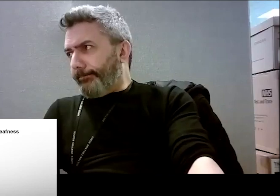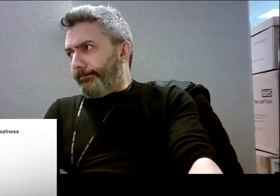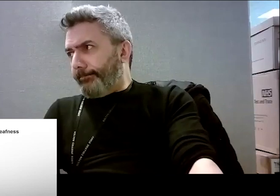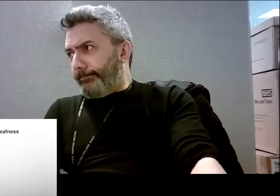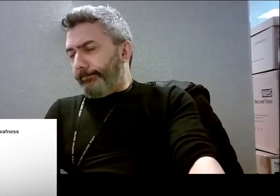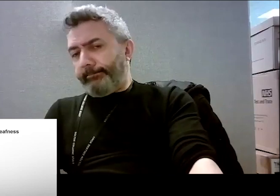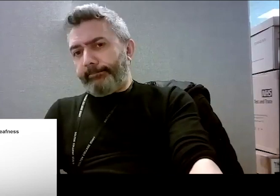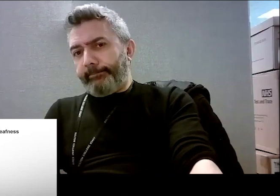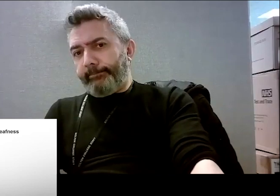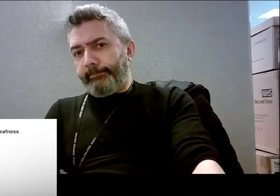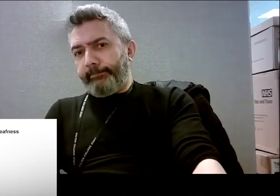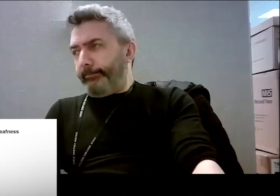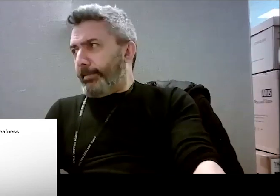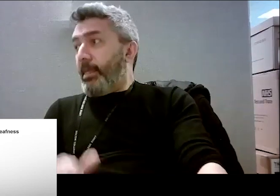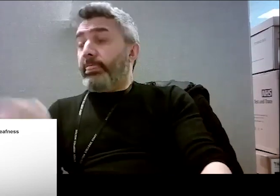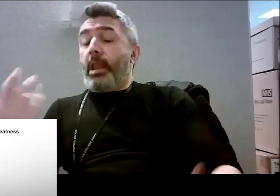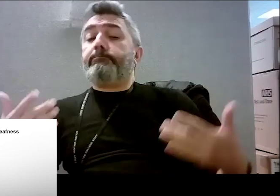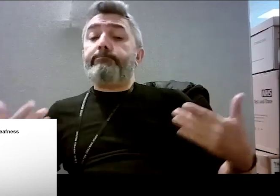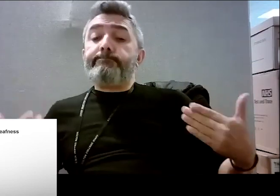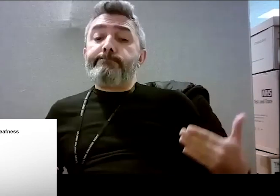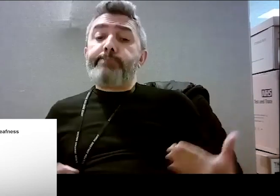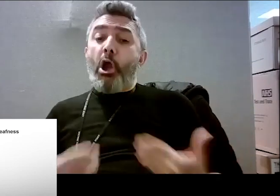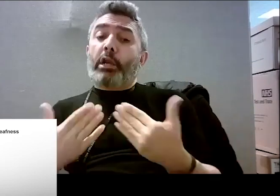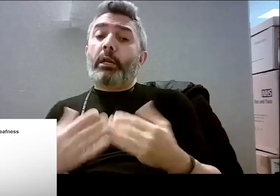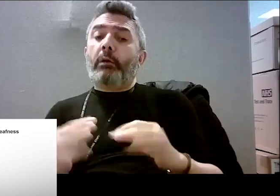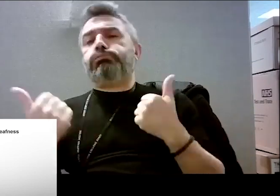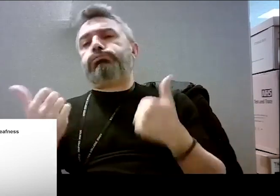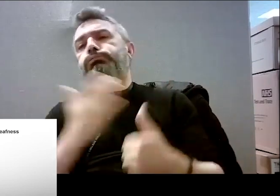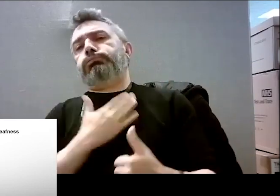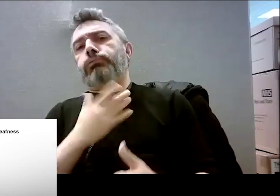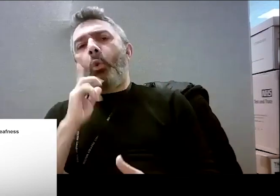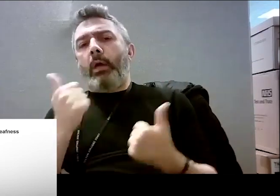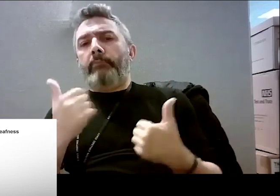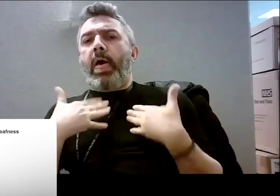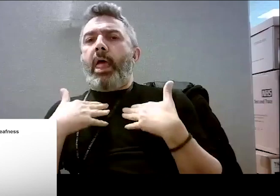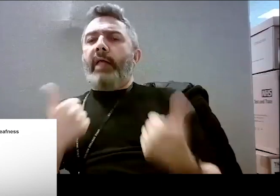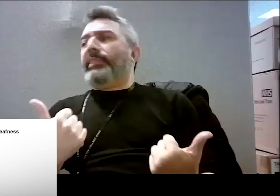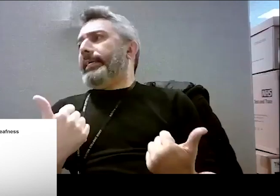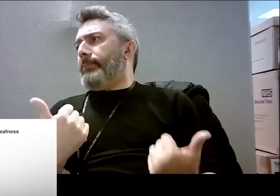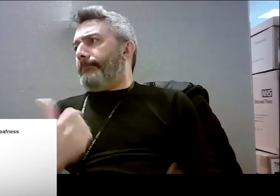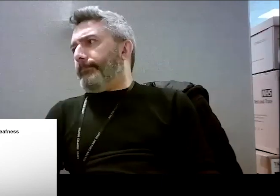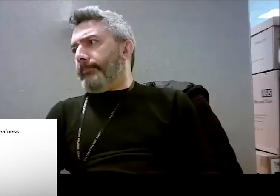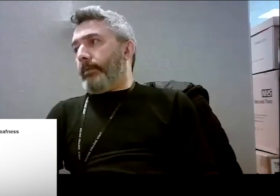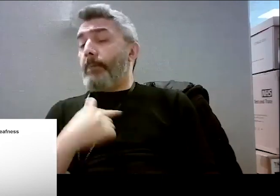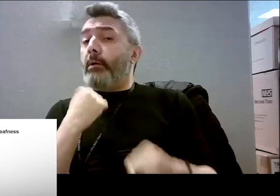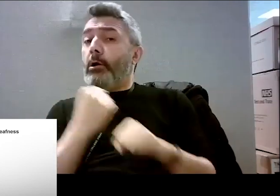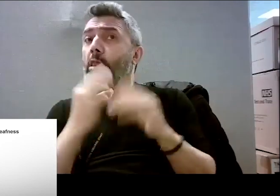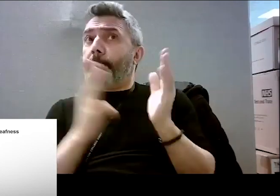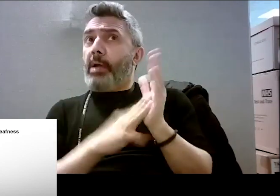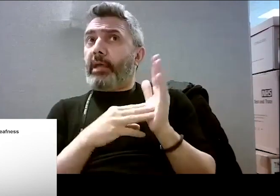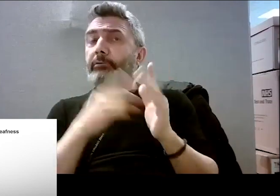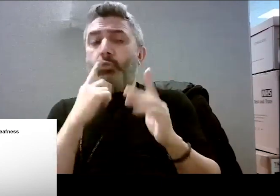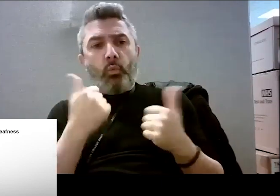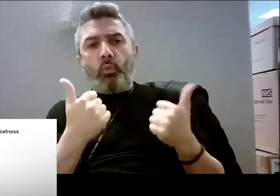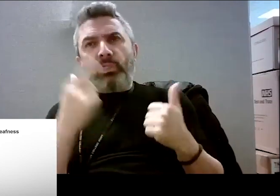the injection she was given damaged my hearing. So when I was born, I looked healthy.